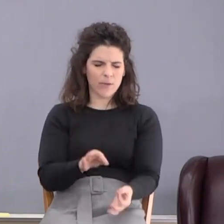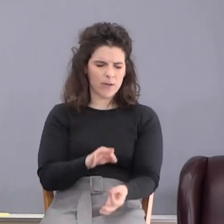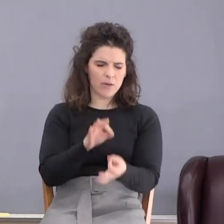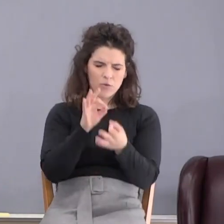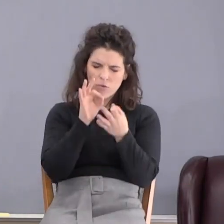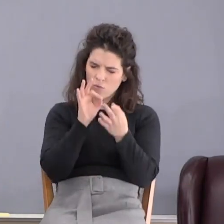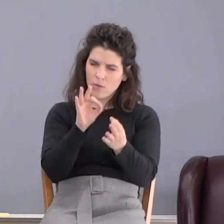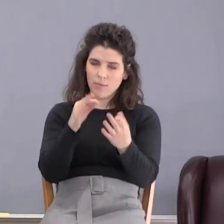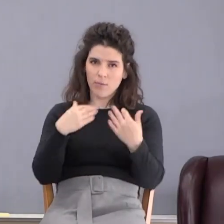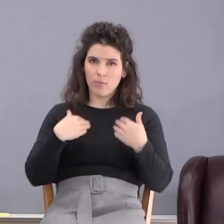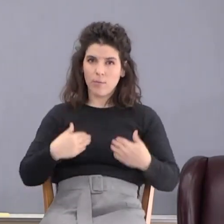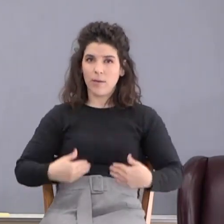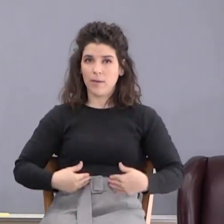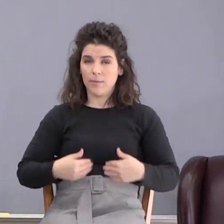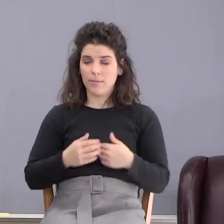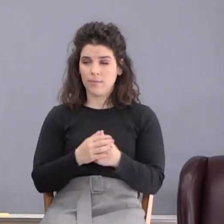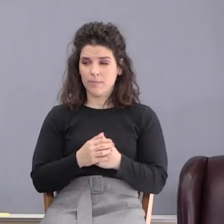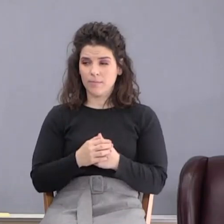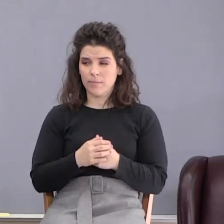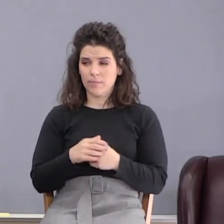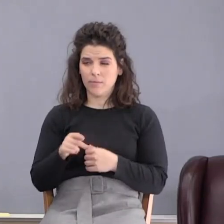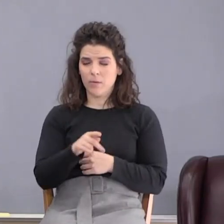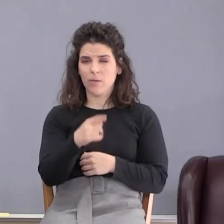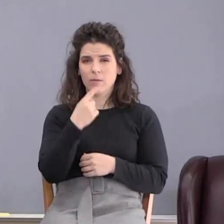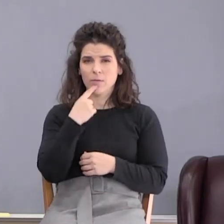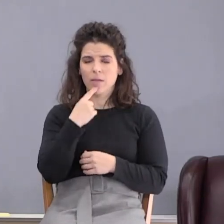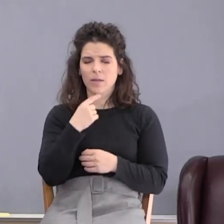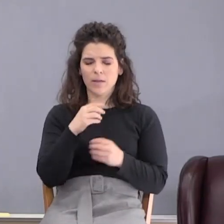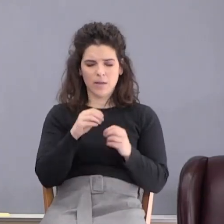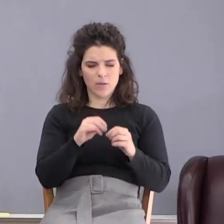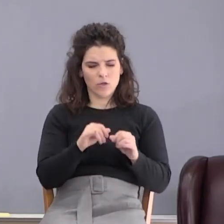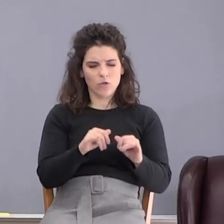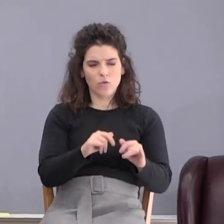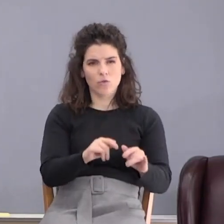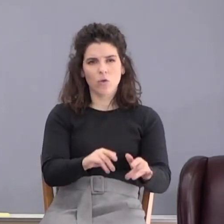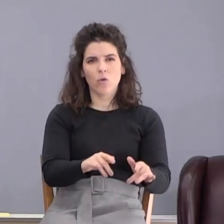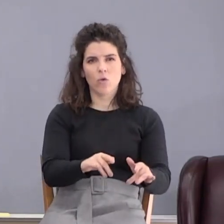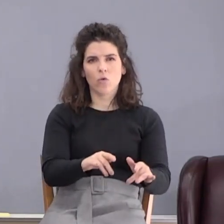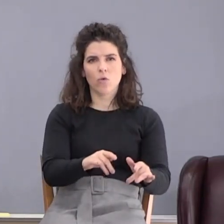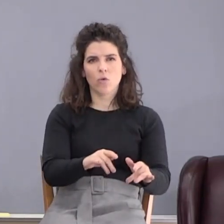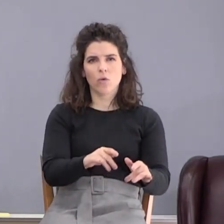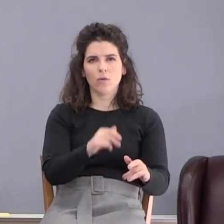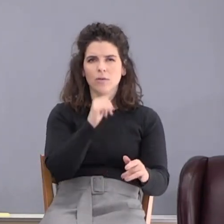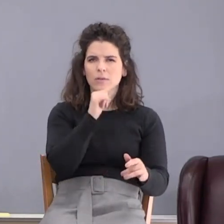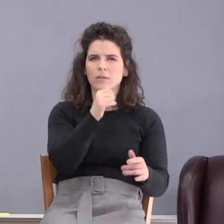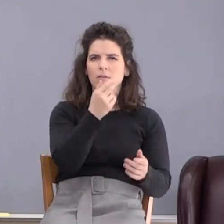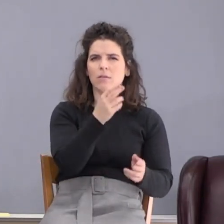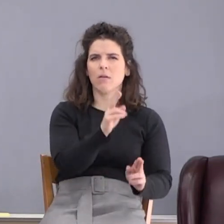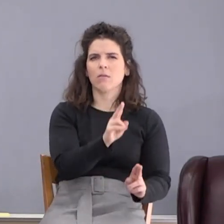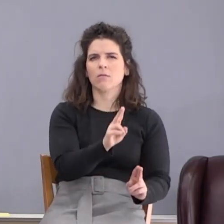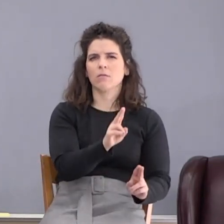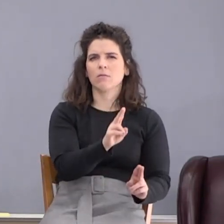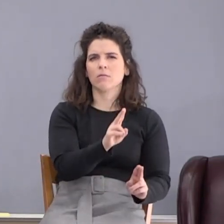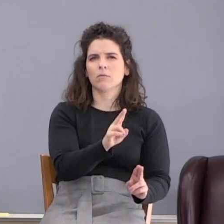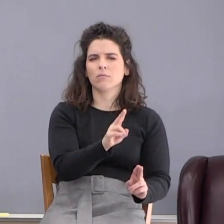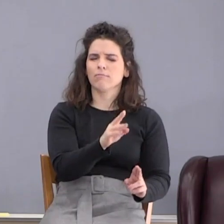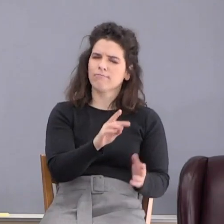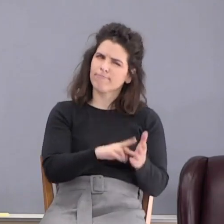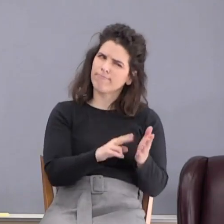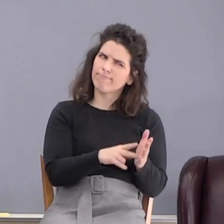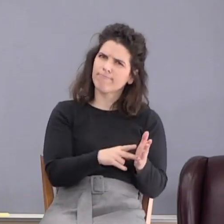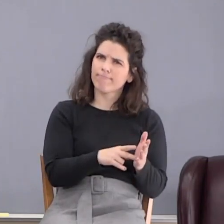Incorruptible bodies. Paul said it is sown in dishonor. You know what it